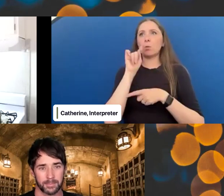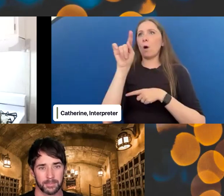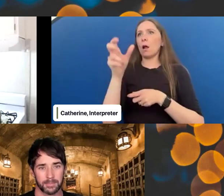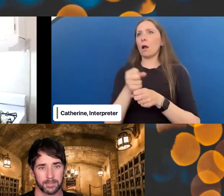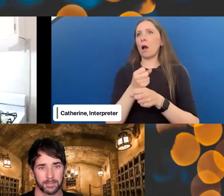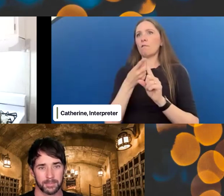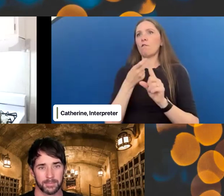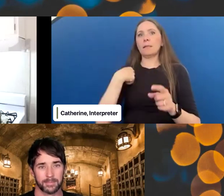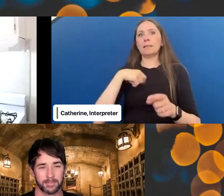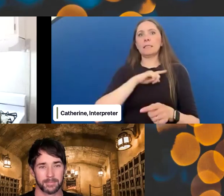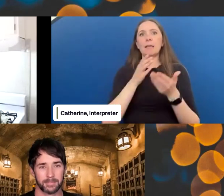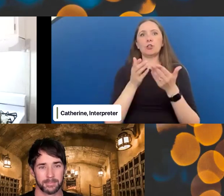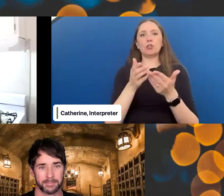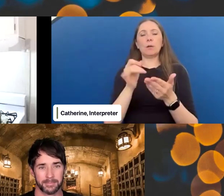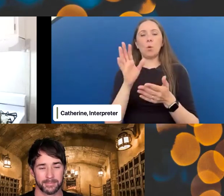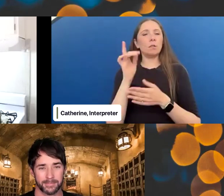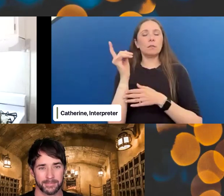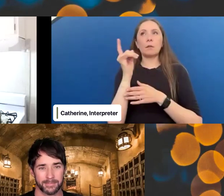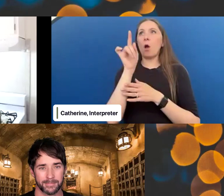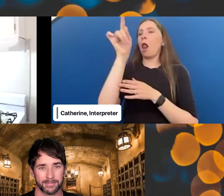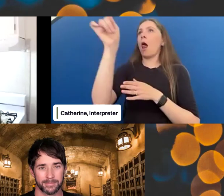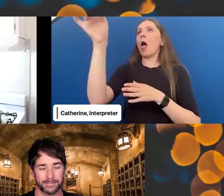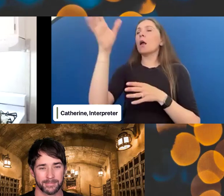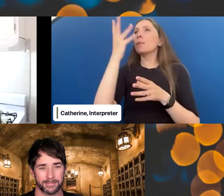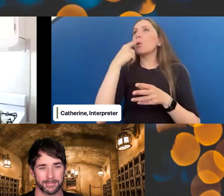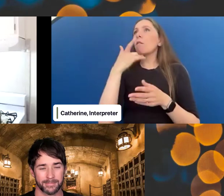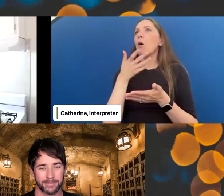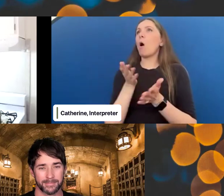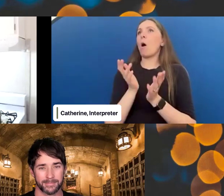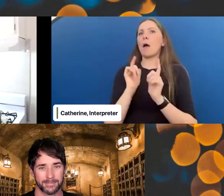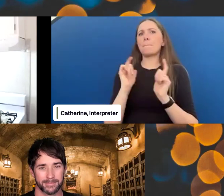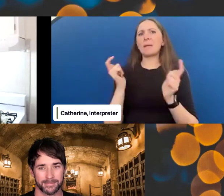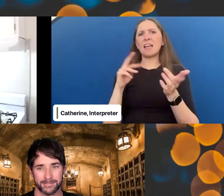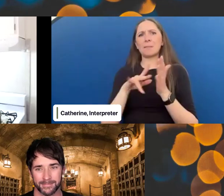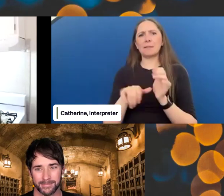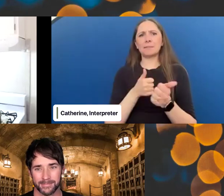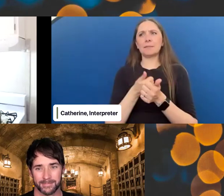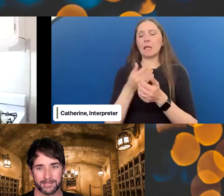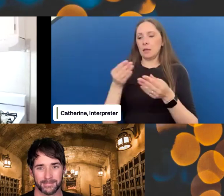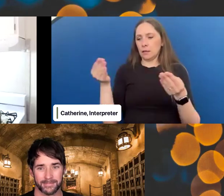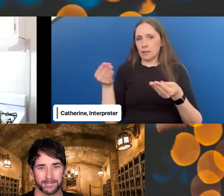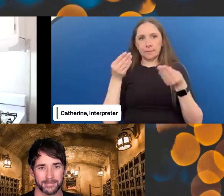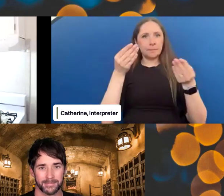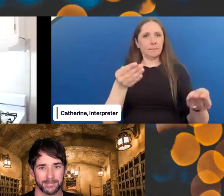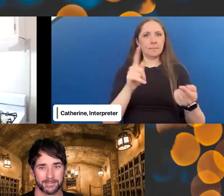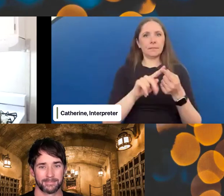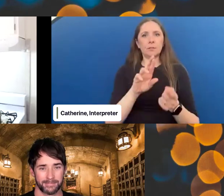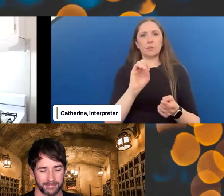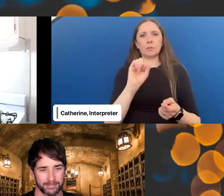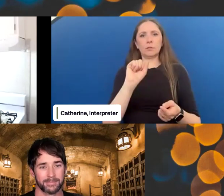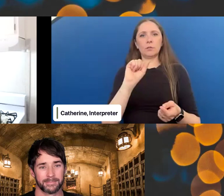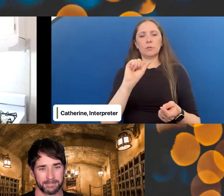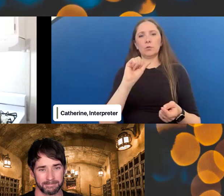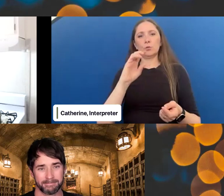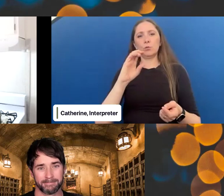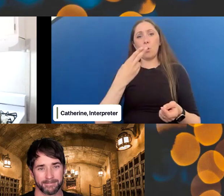don't know, a Spanish ship or something beautiful that meant a lot to her. And to give that piece of sash to Roach for him to remember his mother